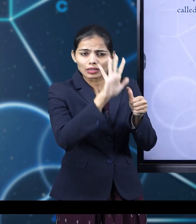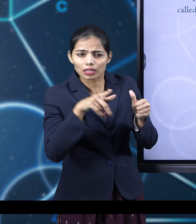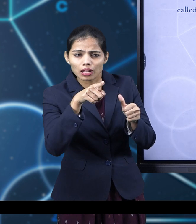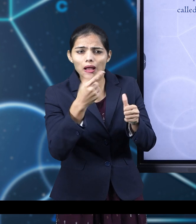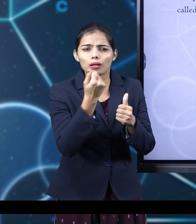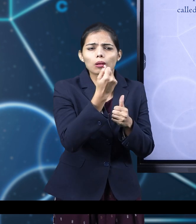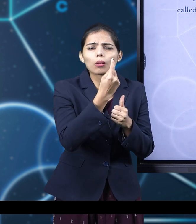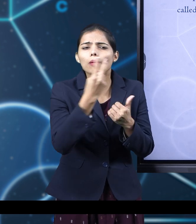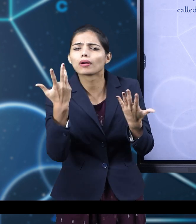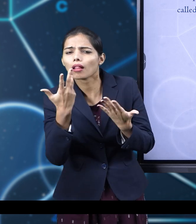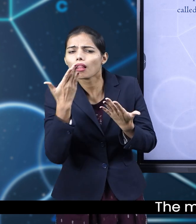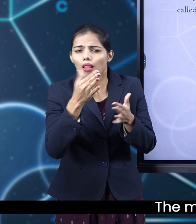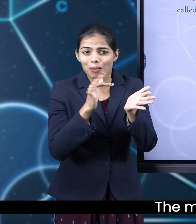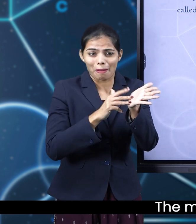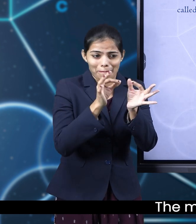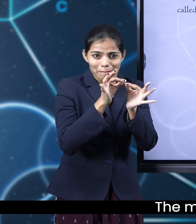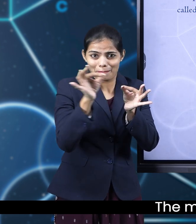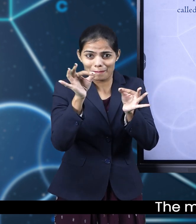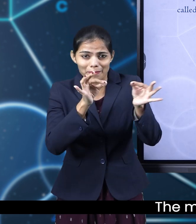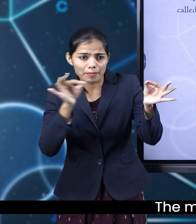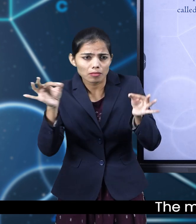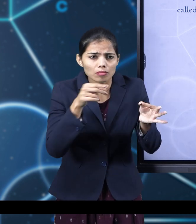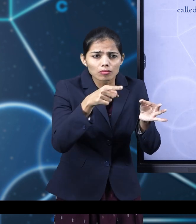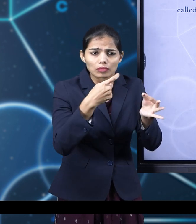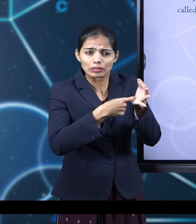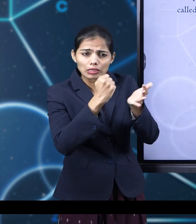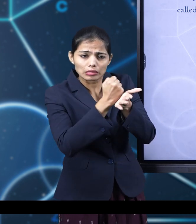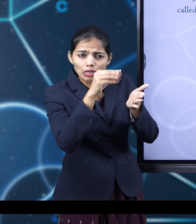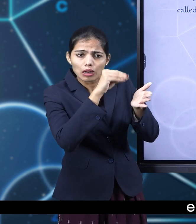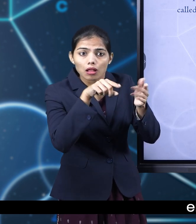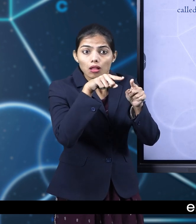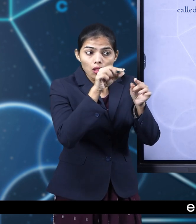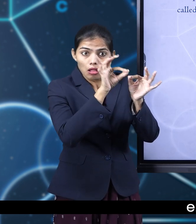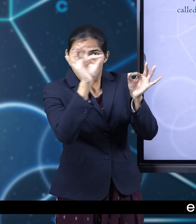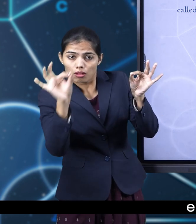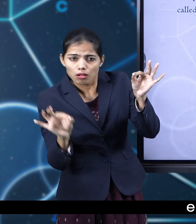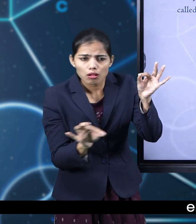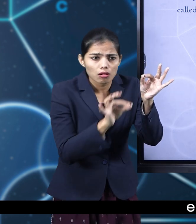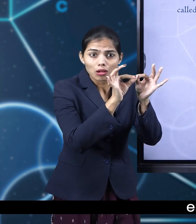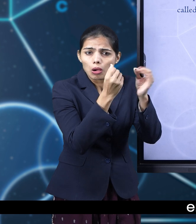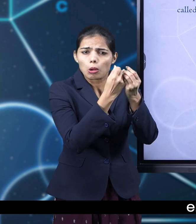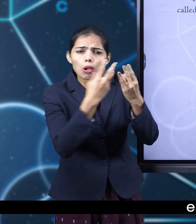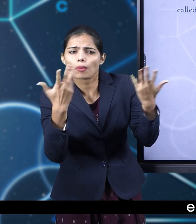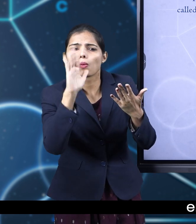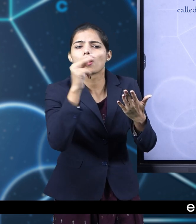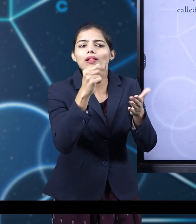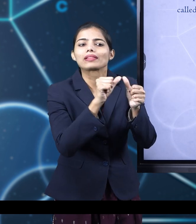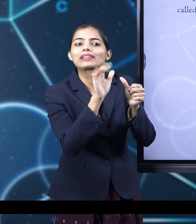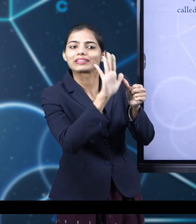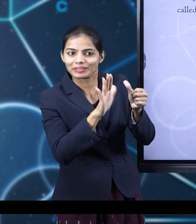Area. The magnitude of the measurement of the region enclosed by a closed figure is called